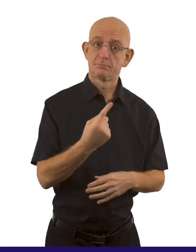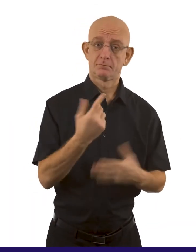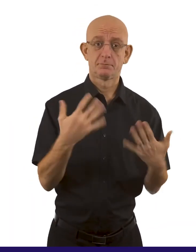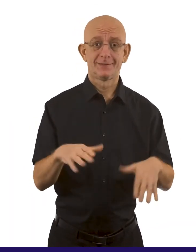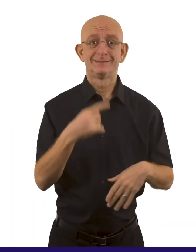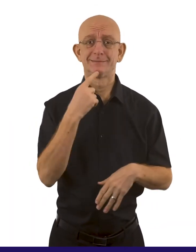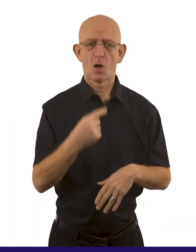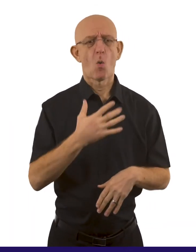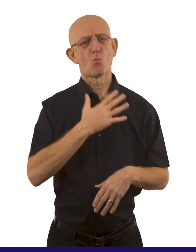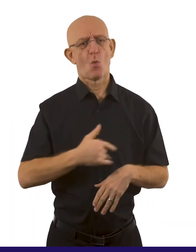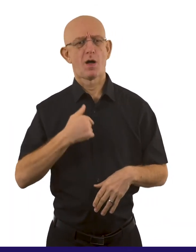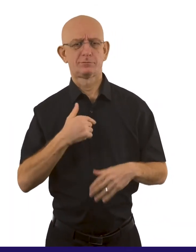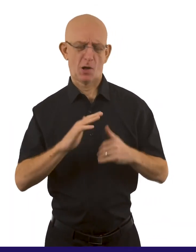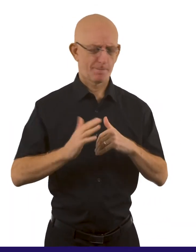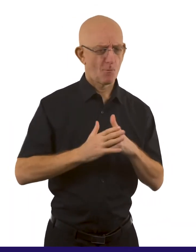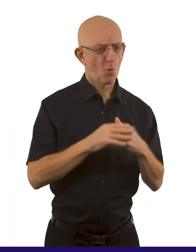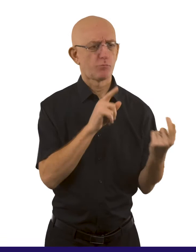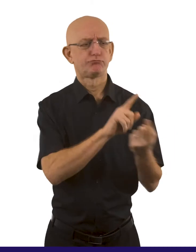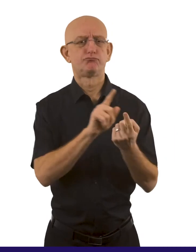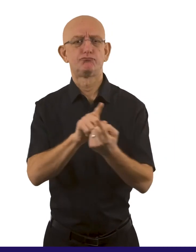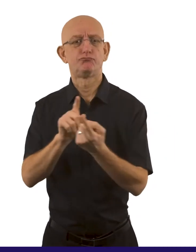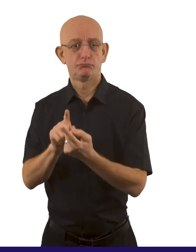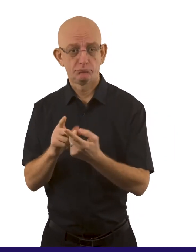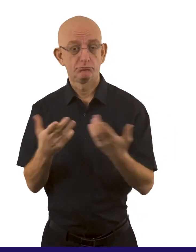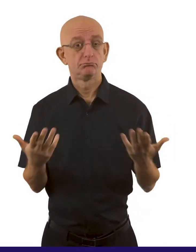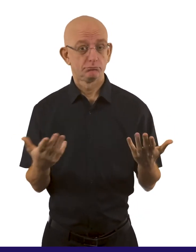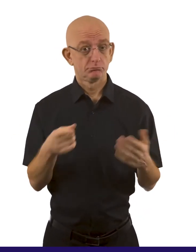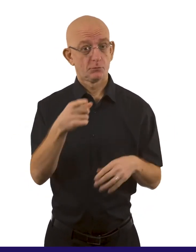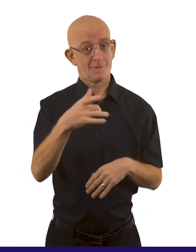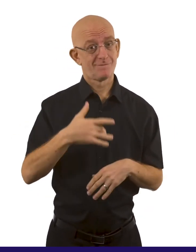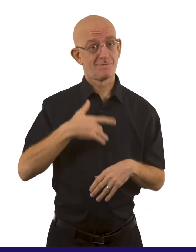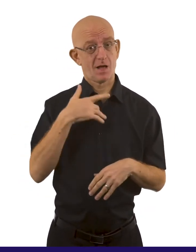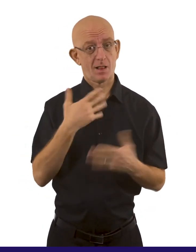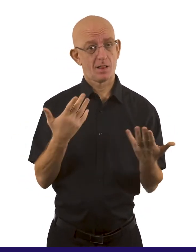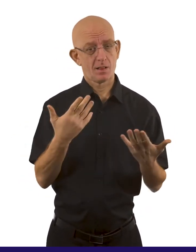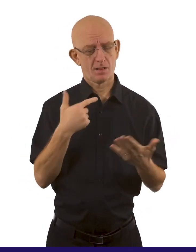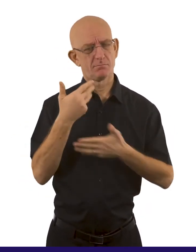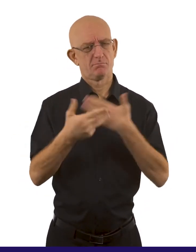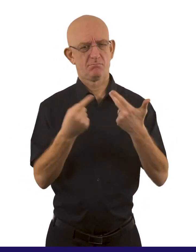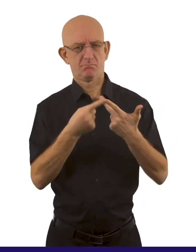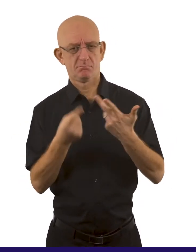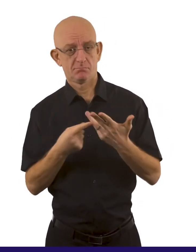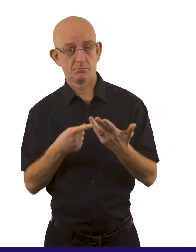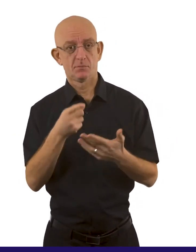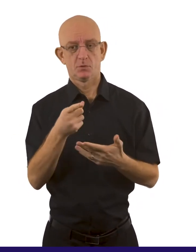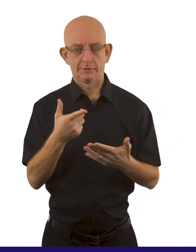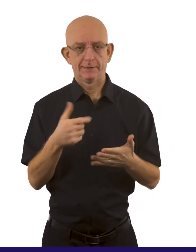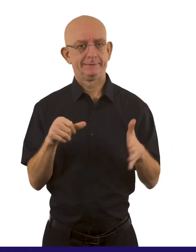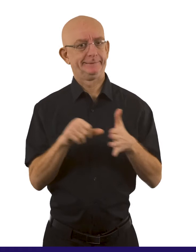Question 20. You said you would like more contact. Have you found any of the following a limitation to obtaining